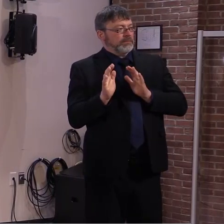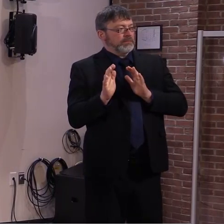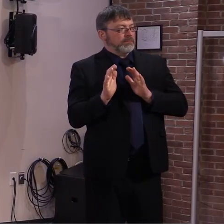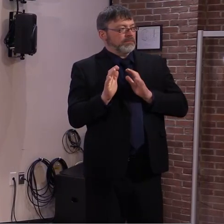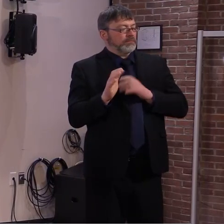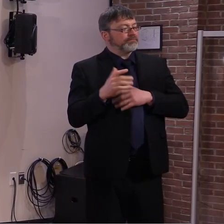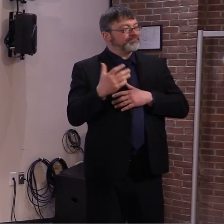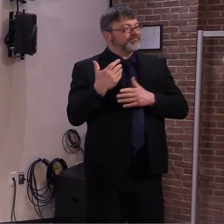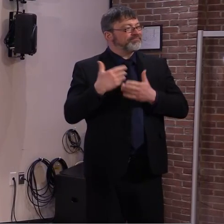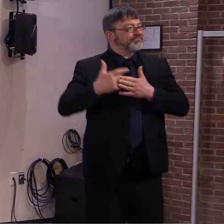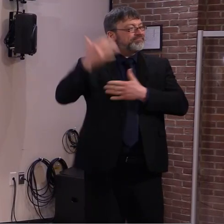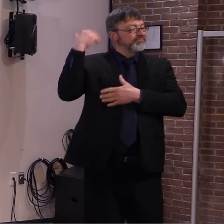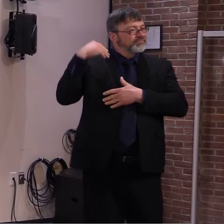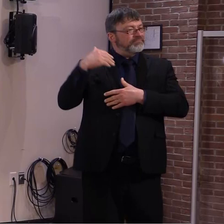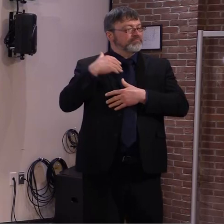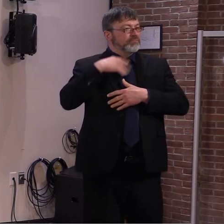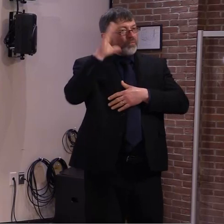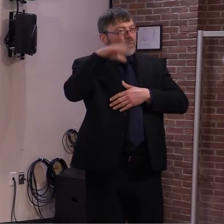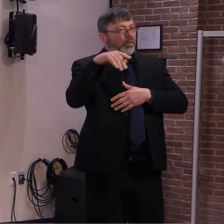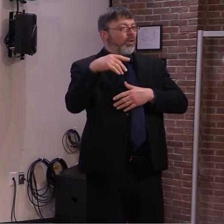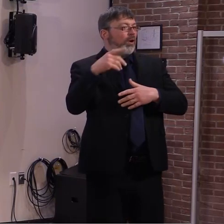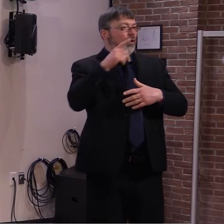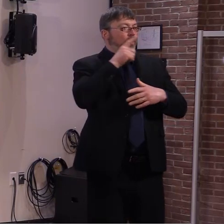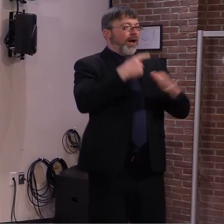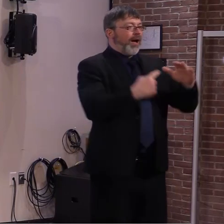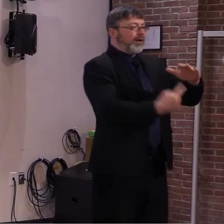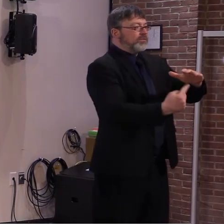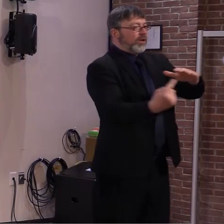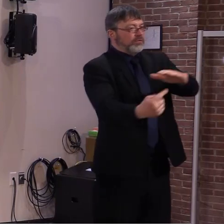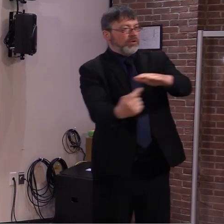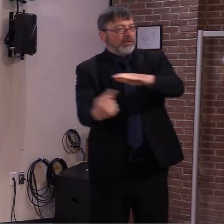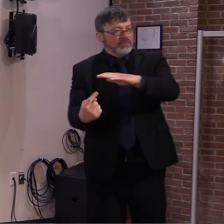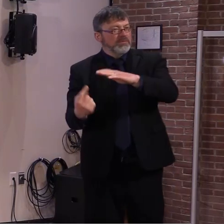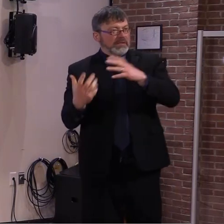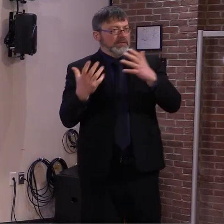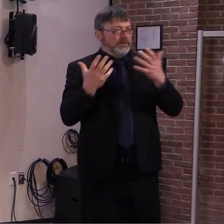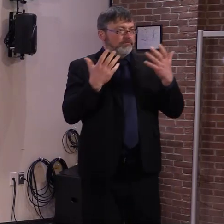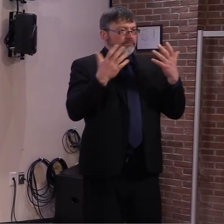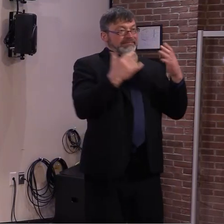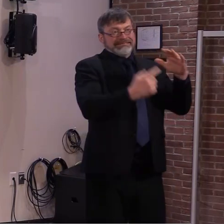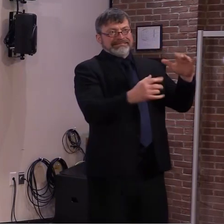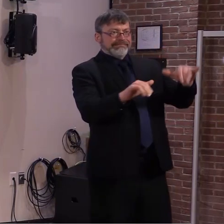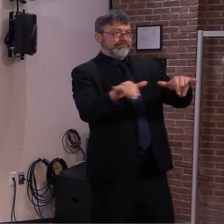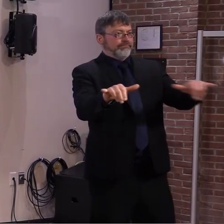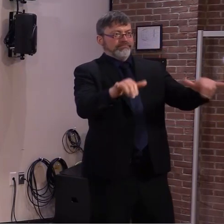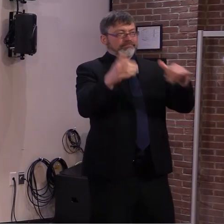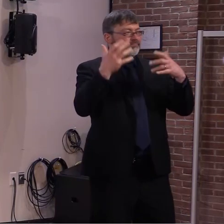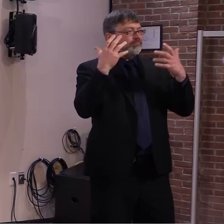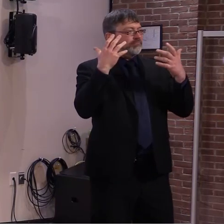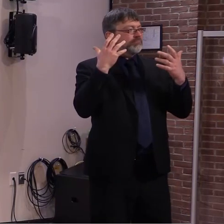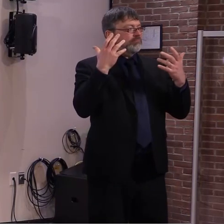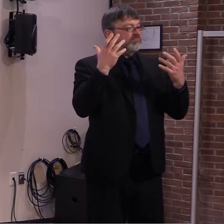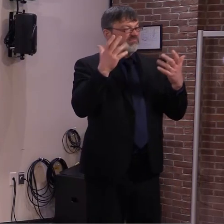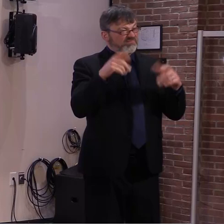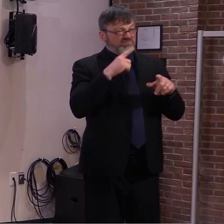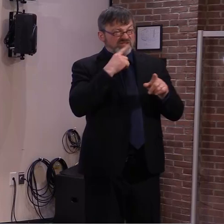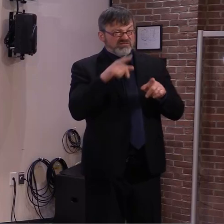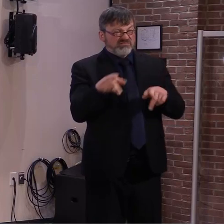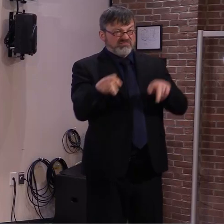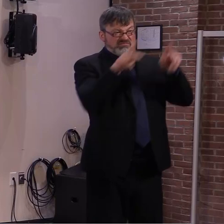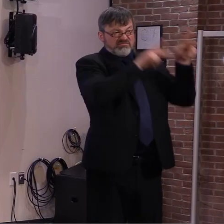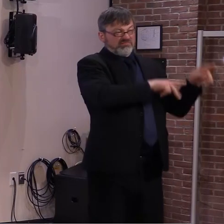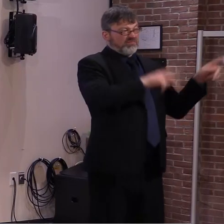facilities. You can actually have some sort of isolation in as an inpatient or